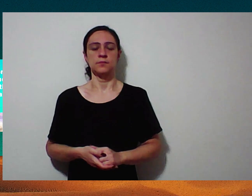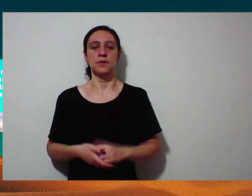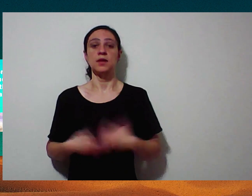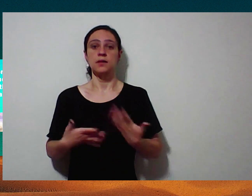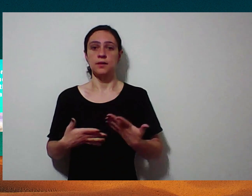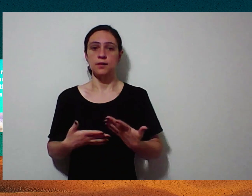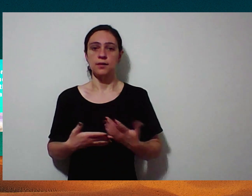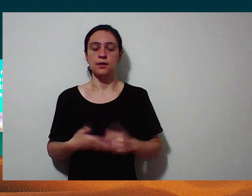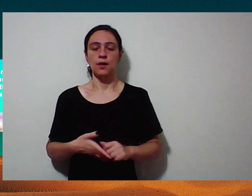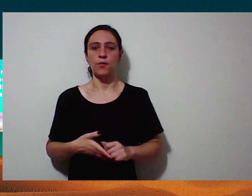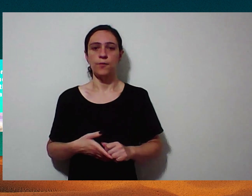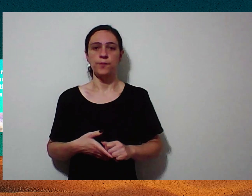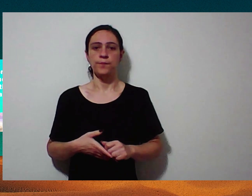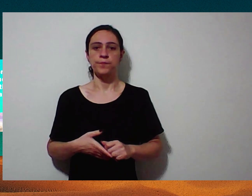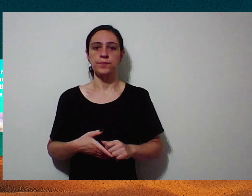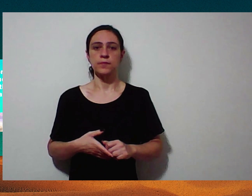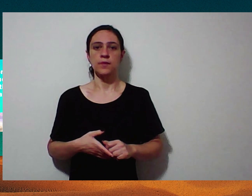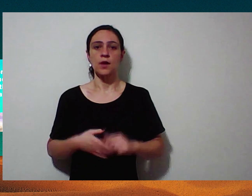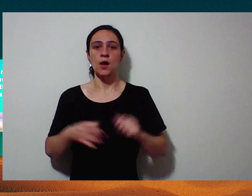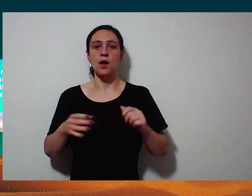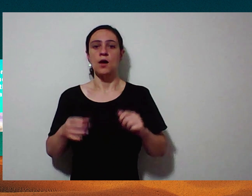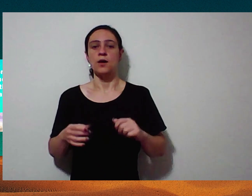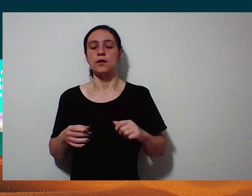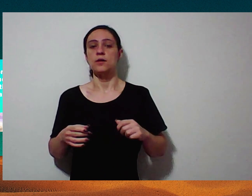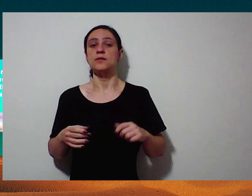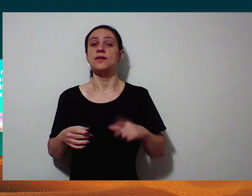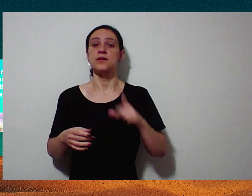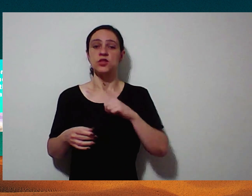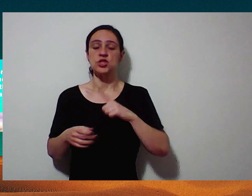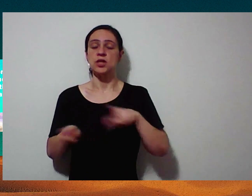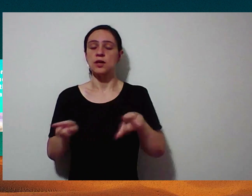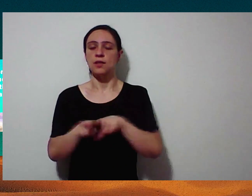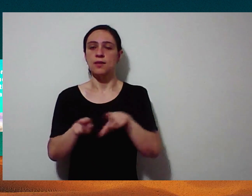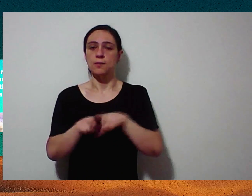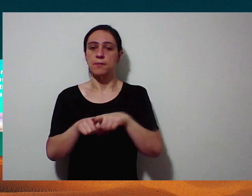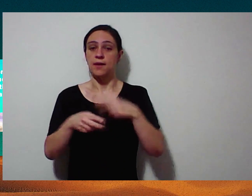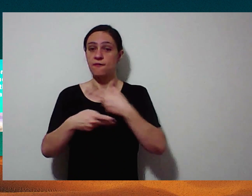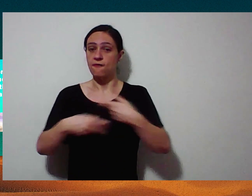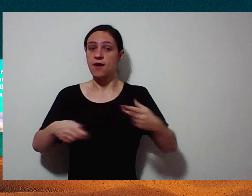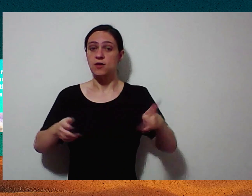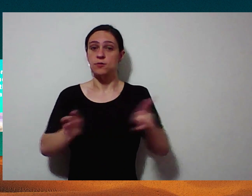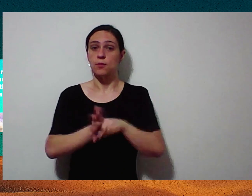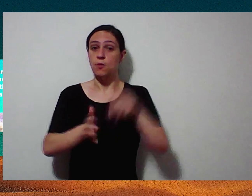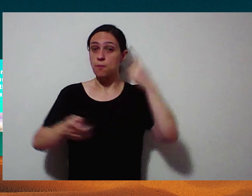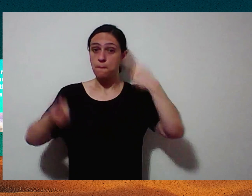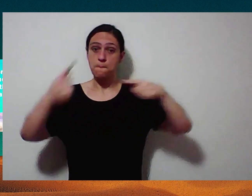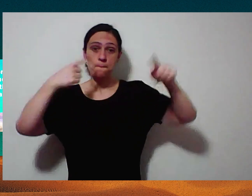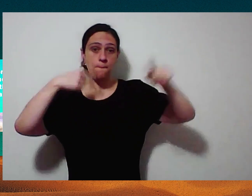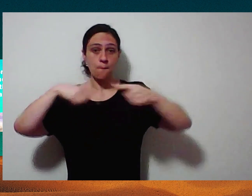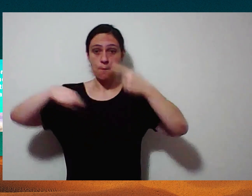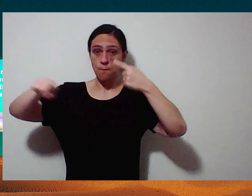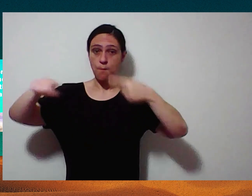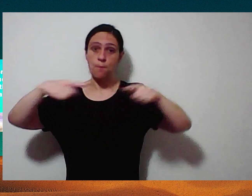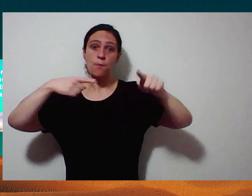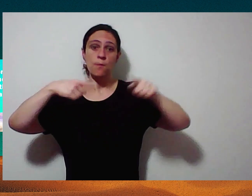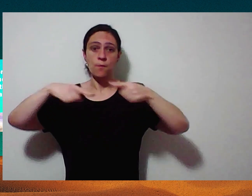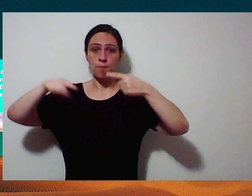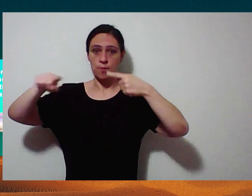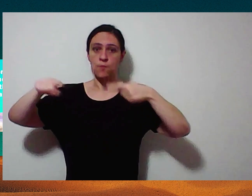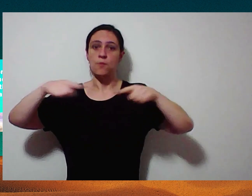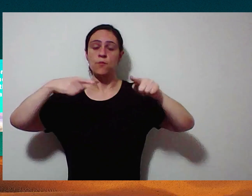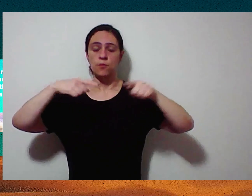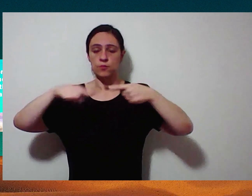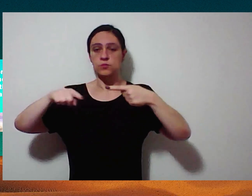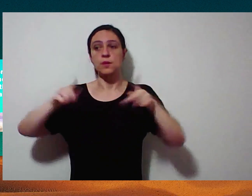são os instrumentos musicais que eram dedicados para os príncipes. And